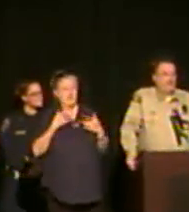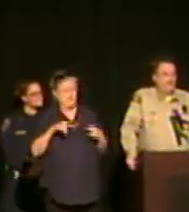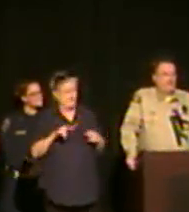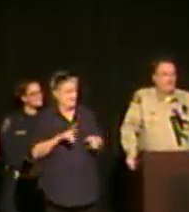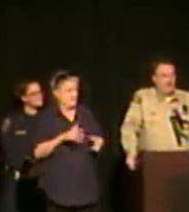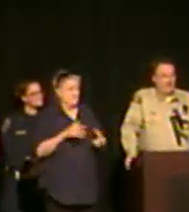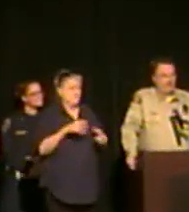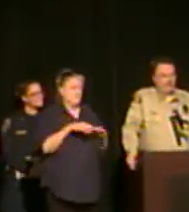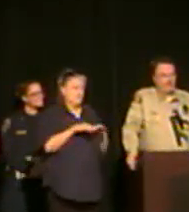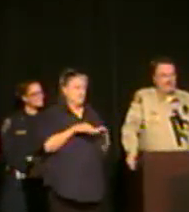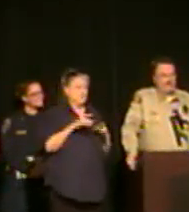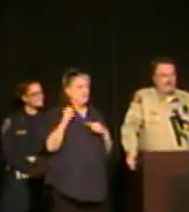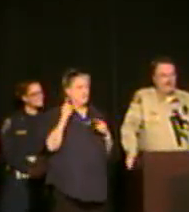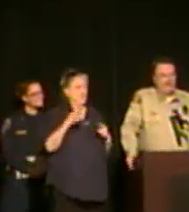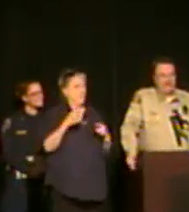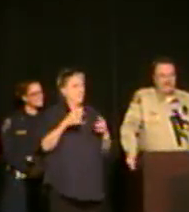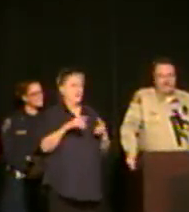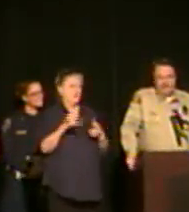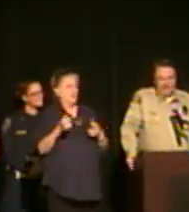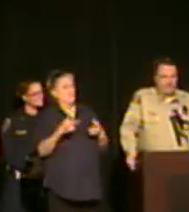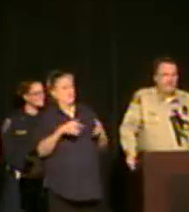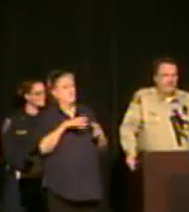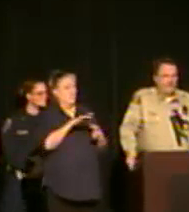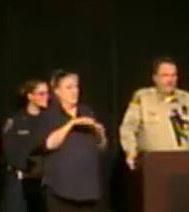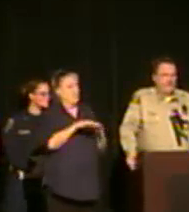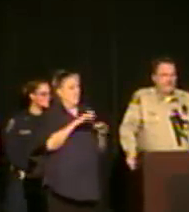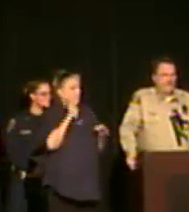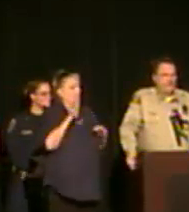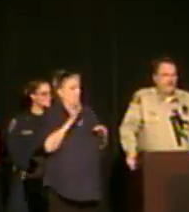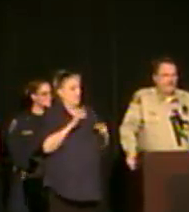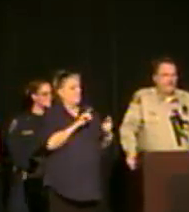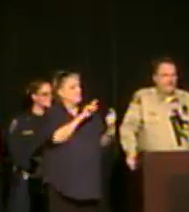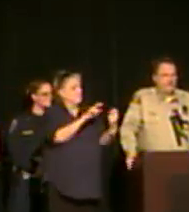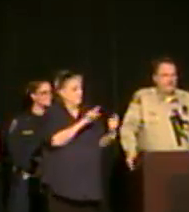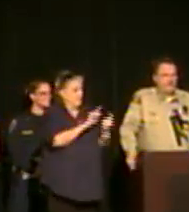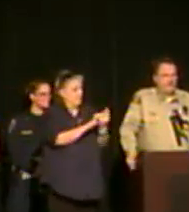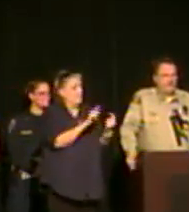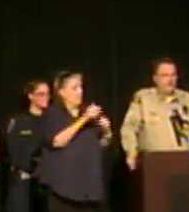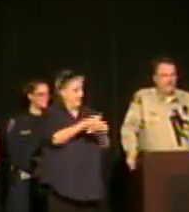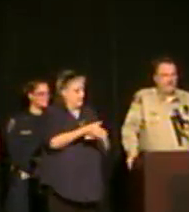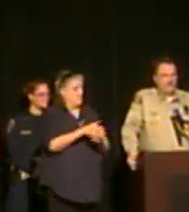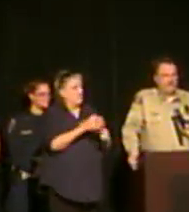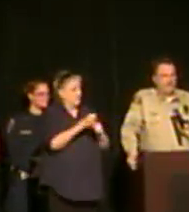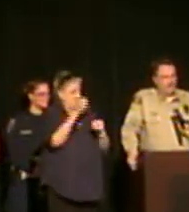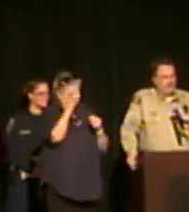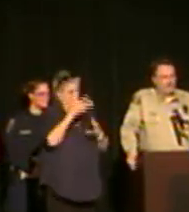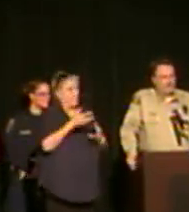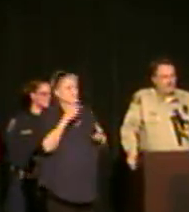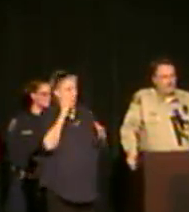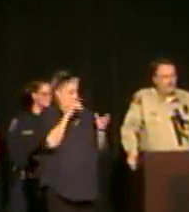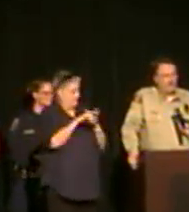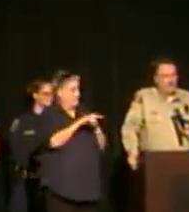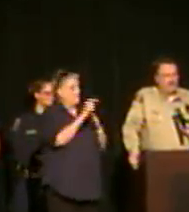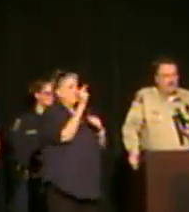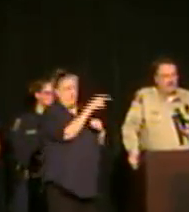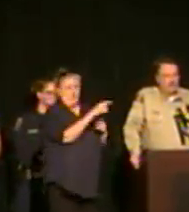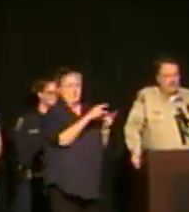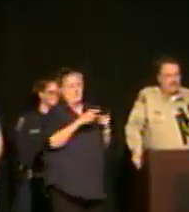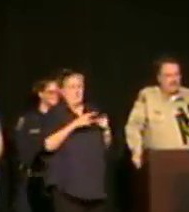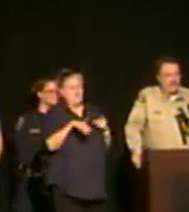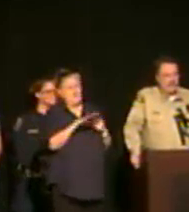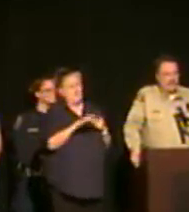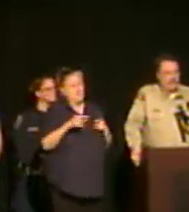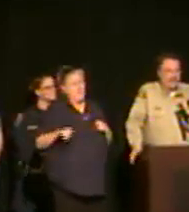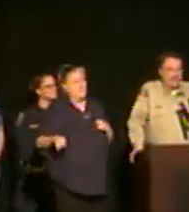you're describing other than what you've just said, but we will get together with you afterwards and get some information, and we will look into